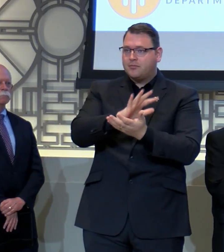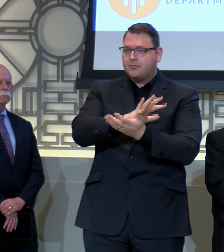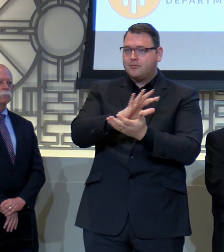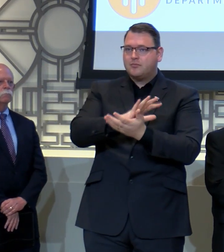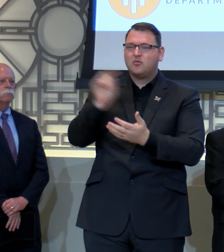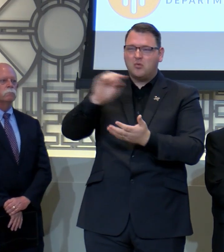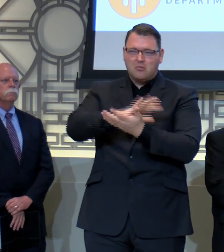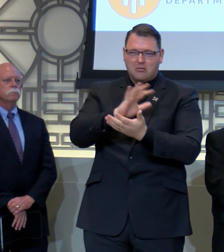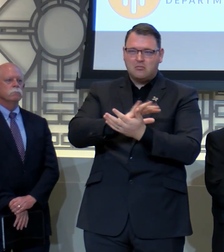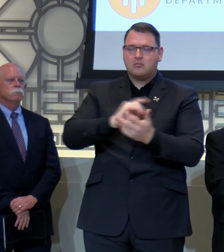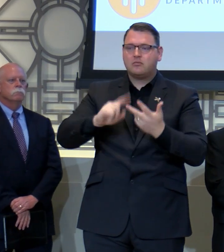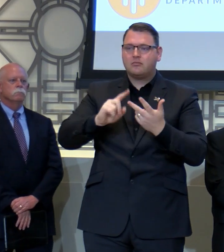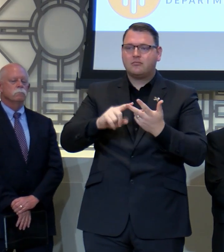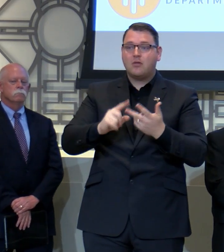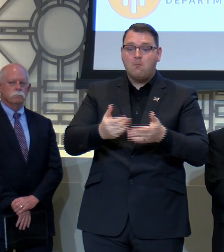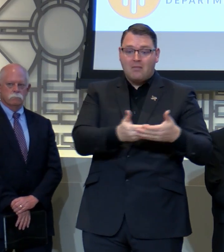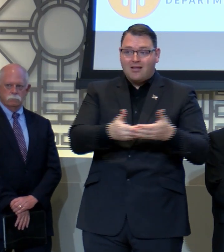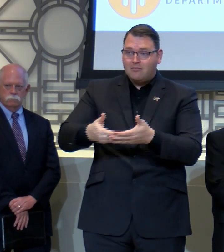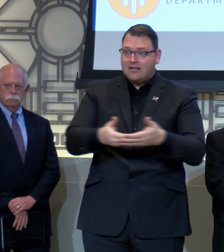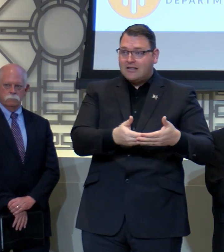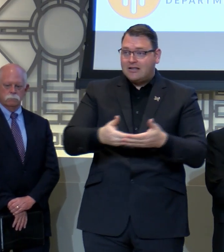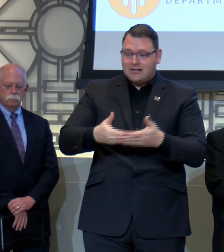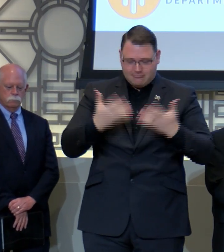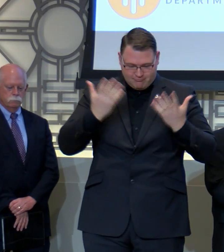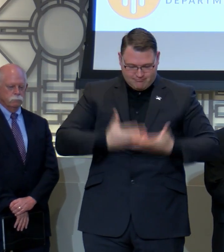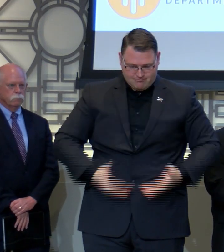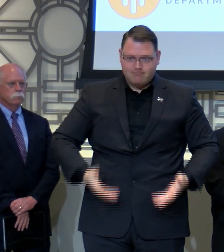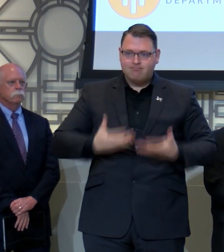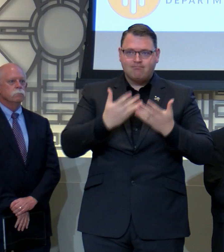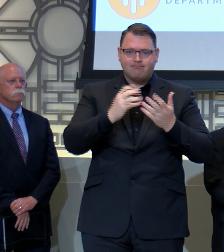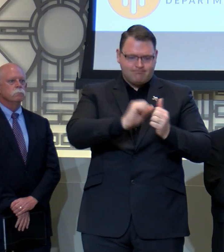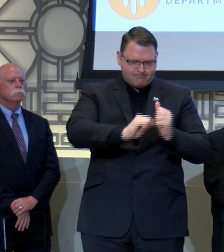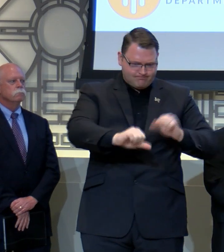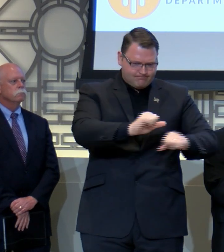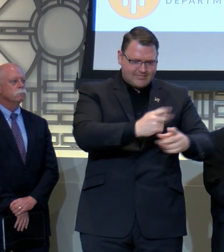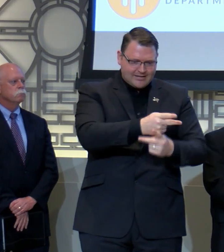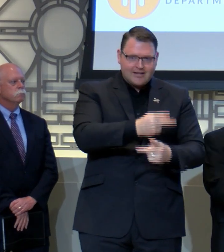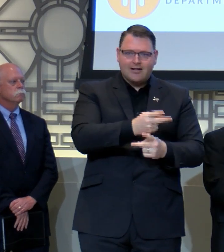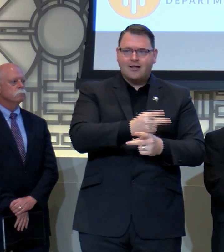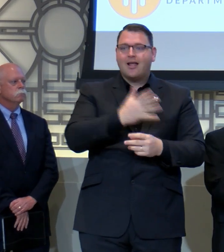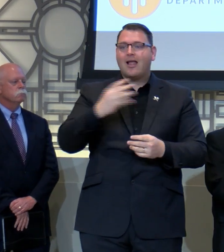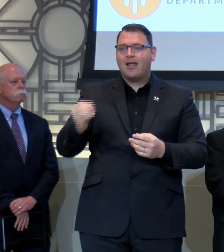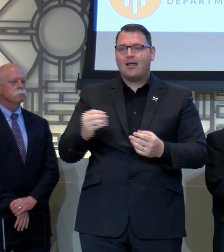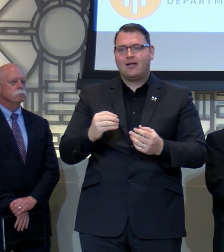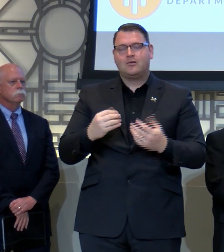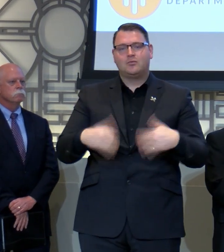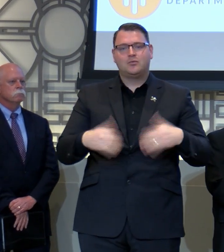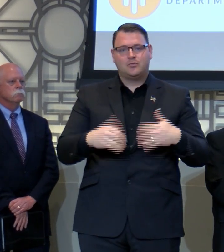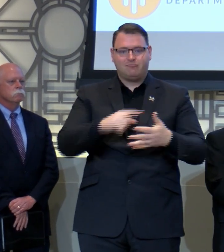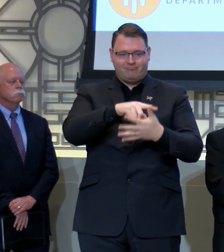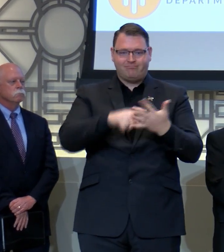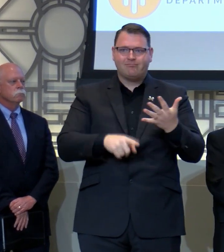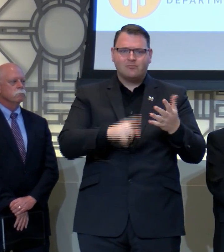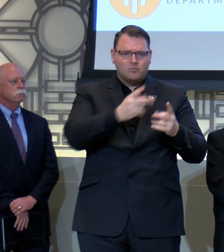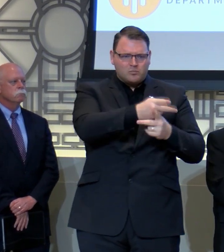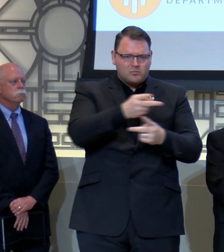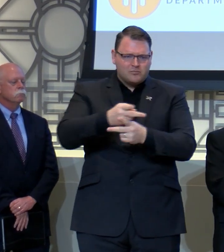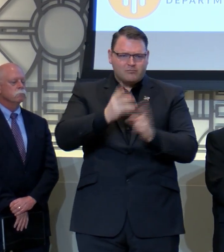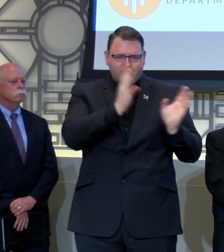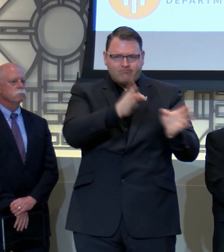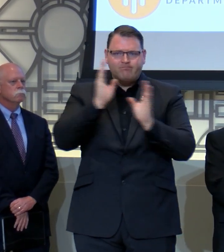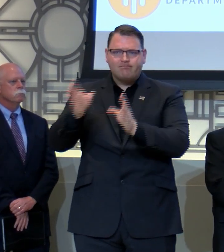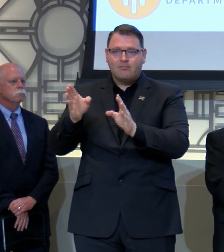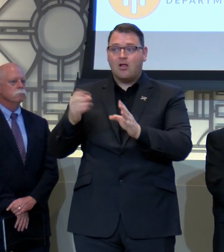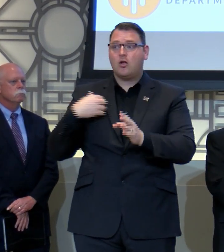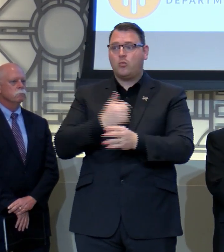sanitary needs. Our Texas dairy, located right in Fort Worth, has delivered over 40 tractor trailers of milk to the Houston stores just over the